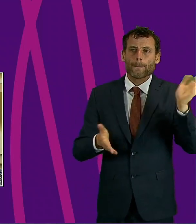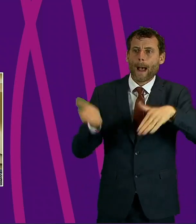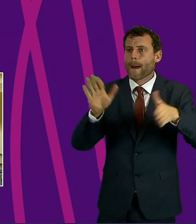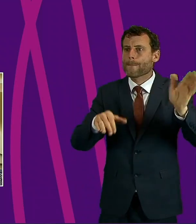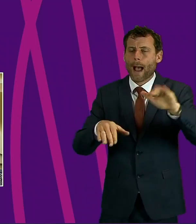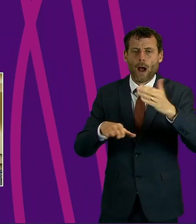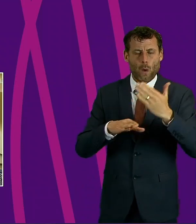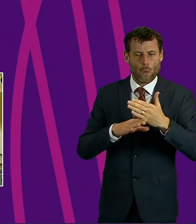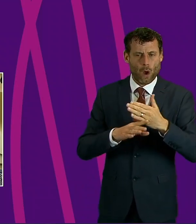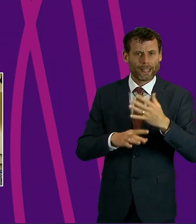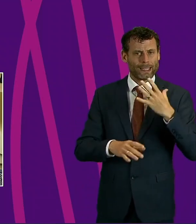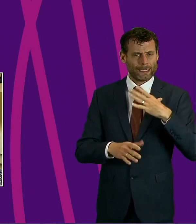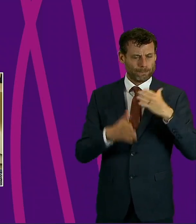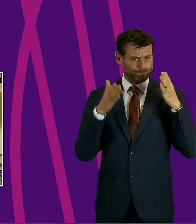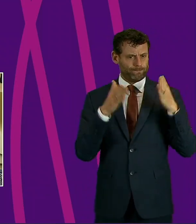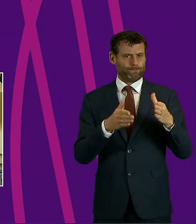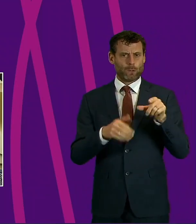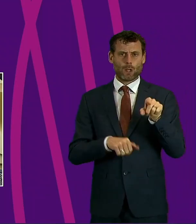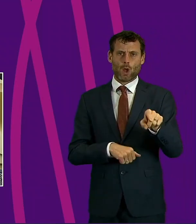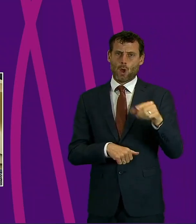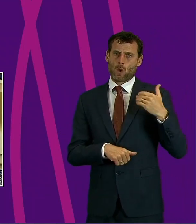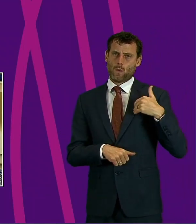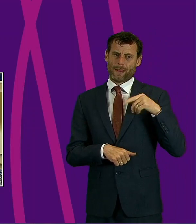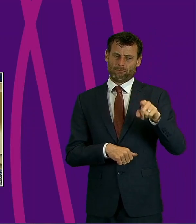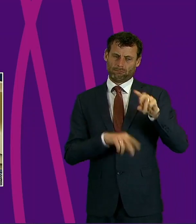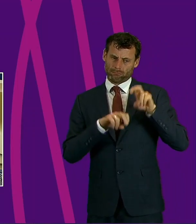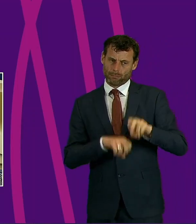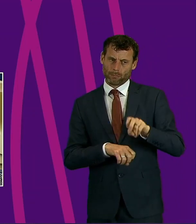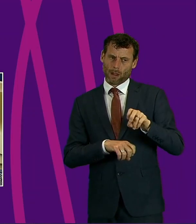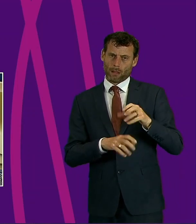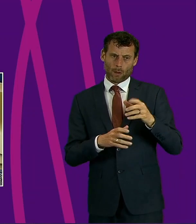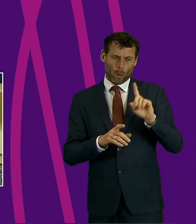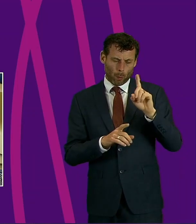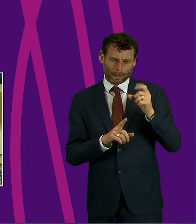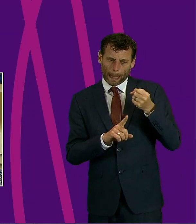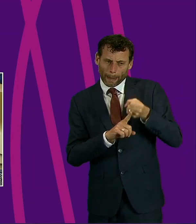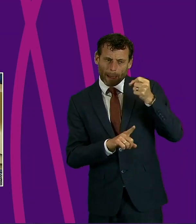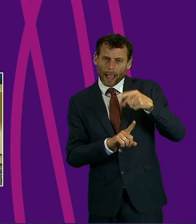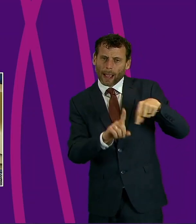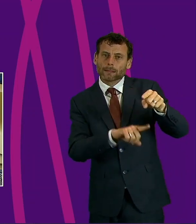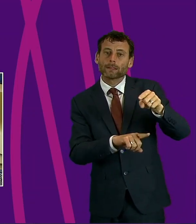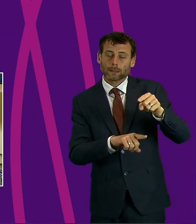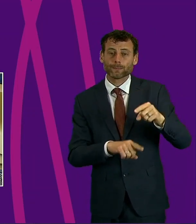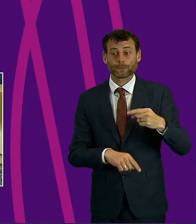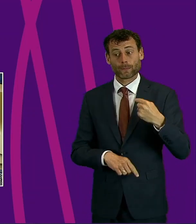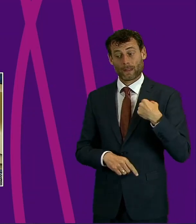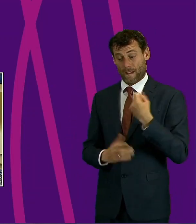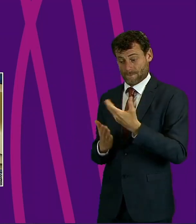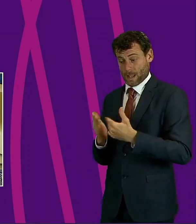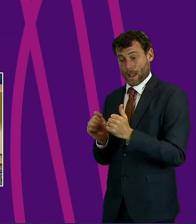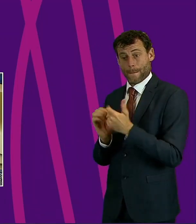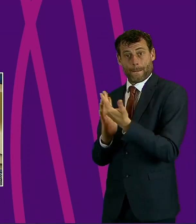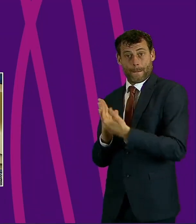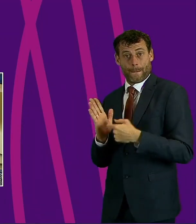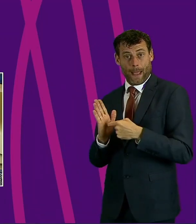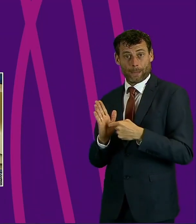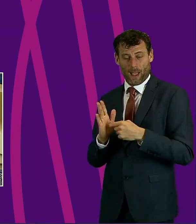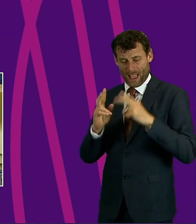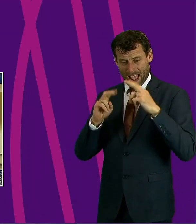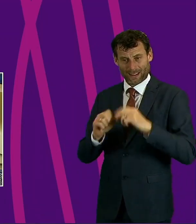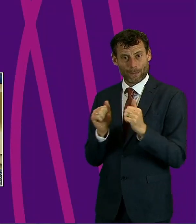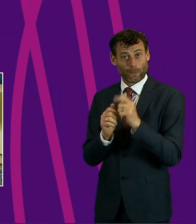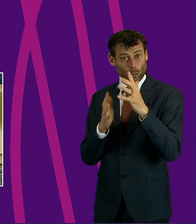to recover from it. The analytical paper I spoke about in my initial answer is worth reading for those who are interested in this. It